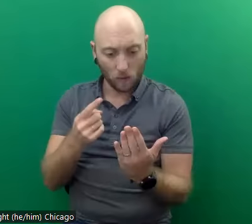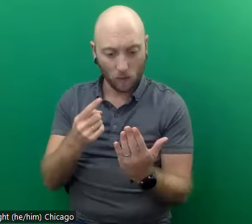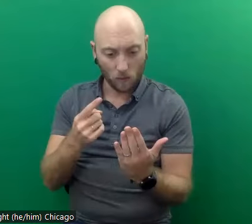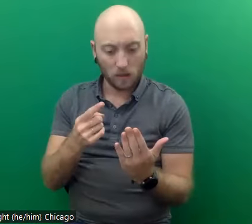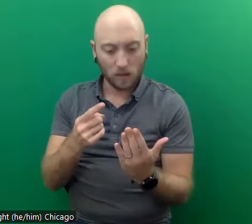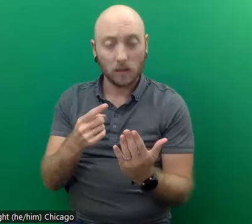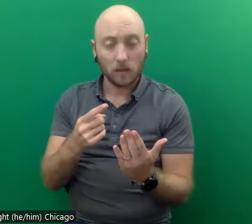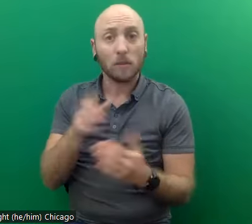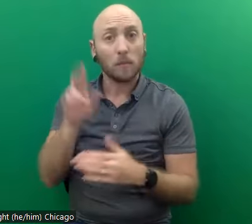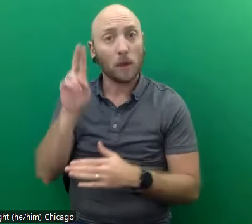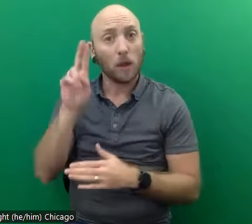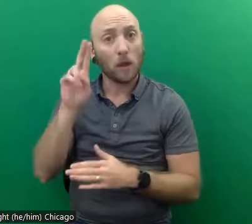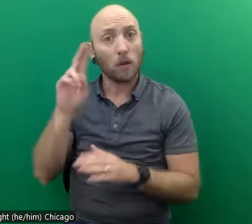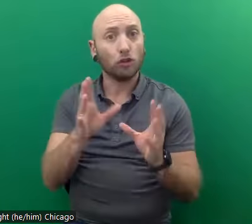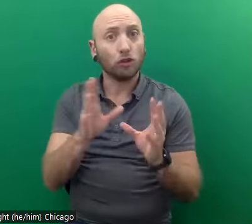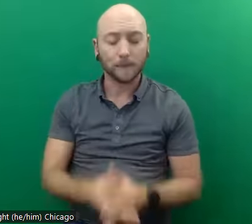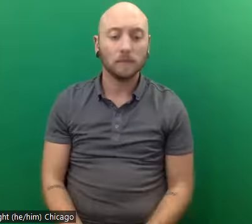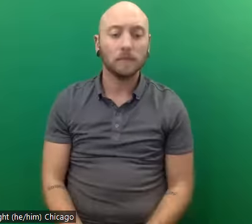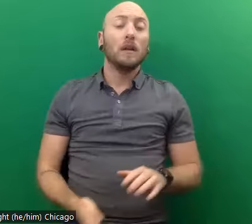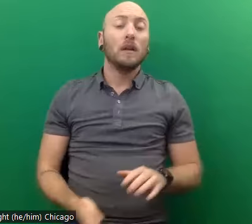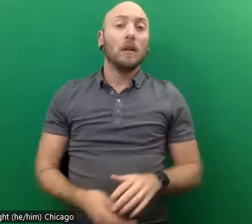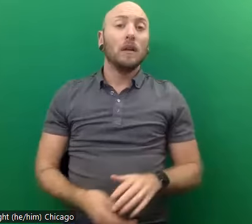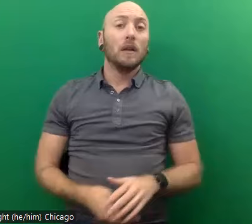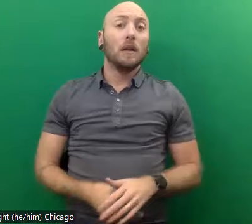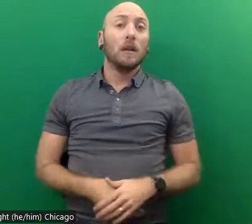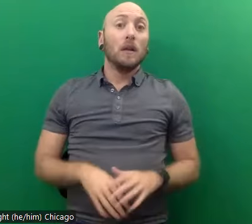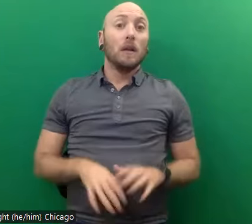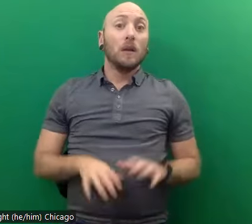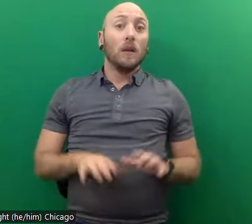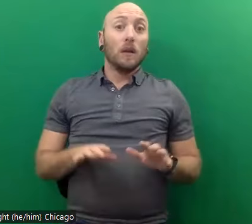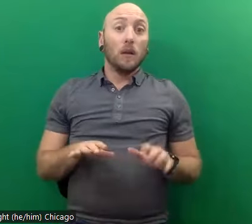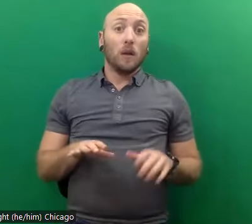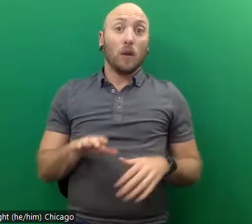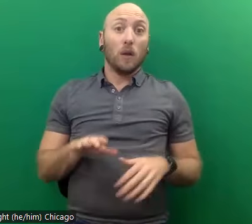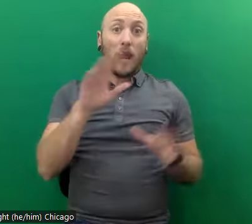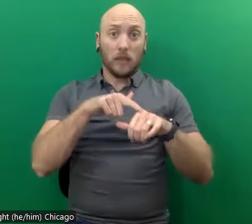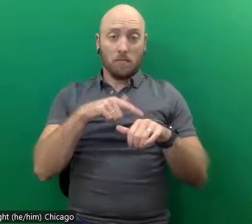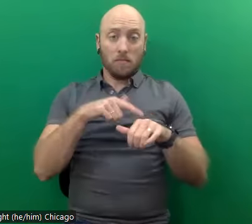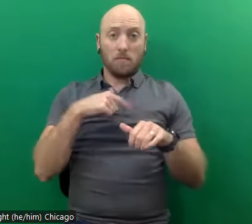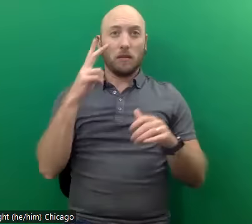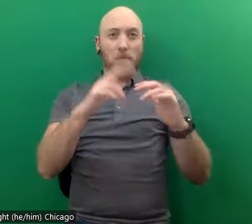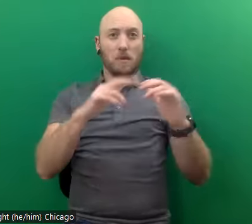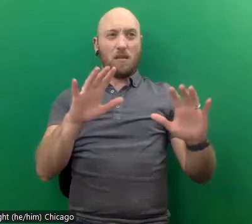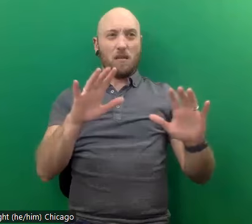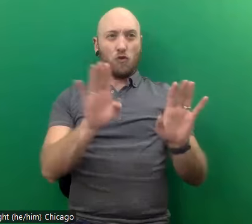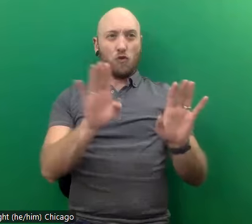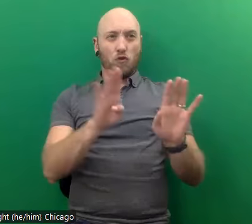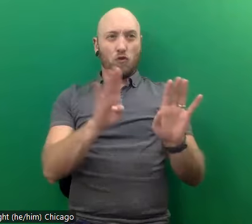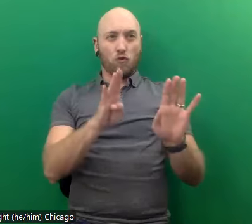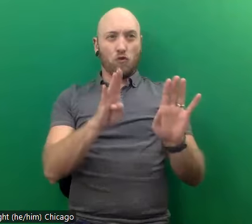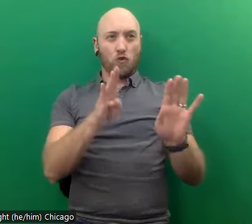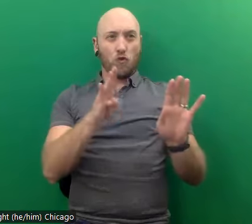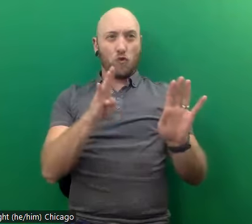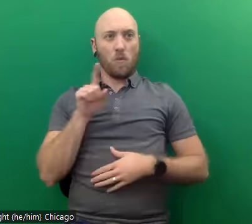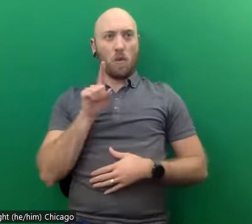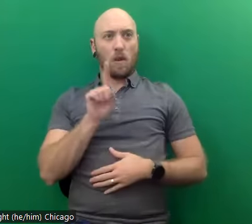I remember standing in front of that door. It was the scariest thing that I ever did in my entire life. That fear of unknown, not